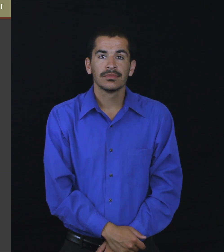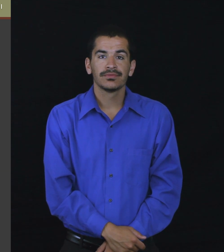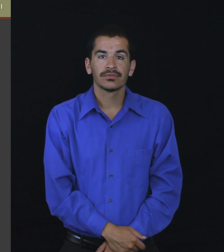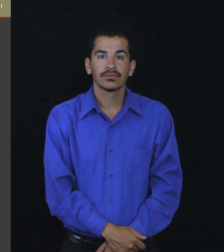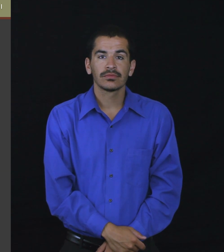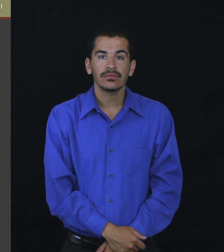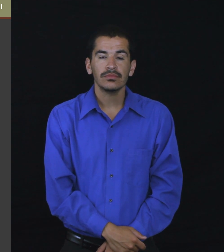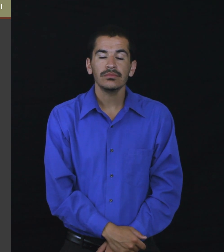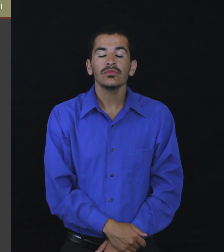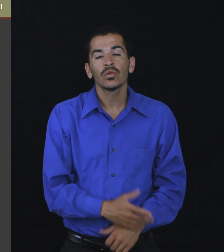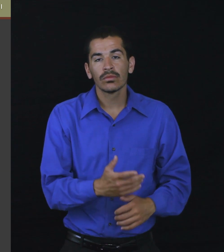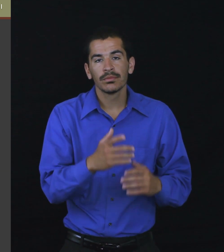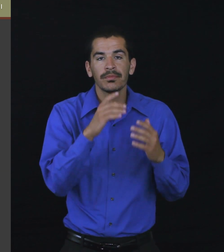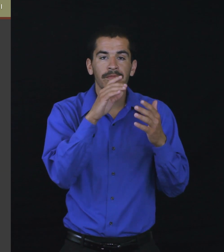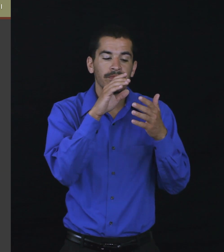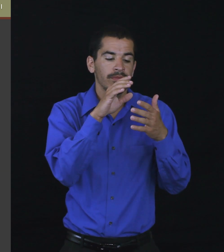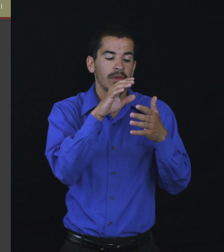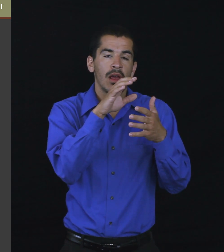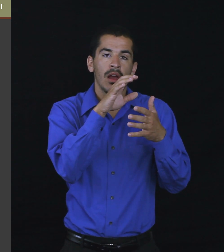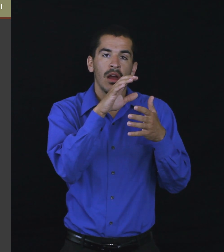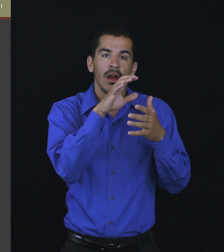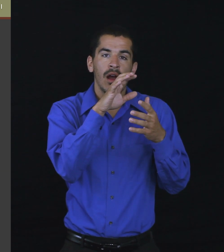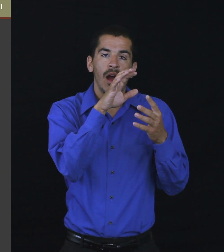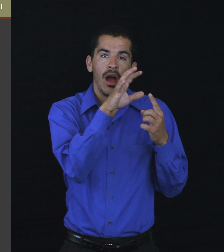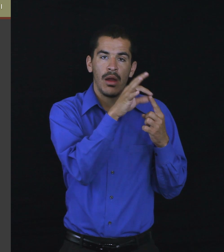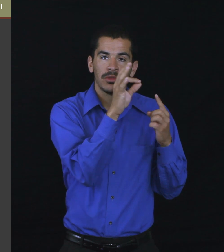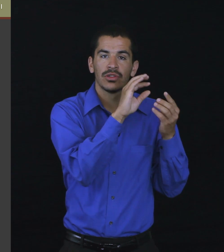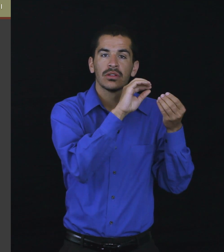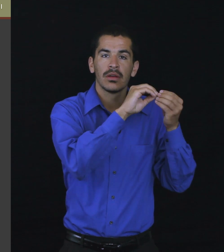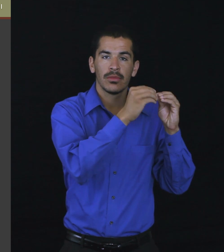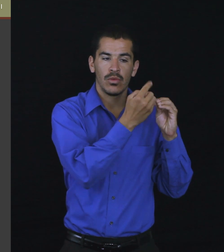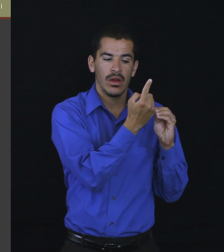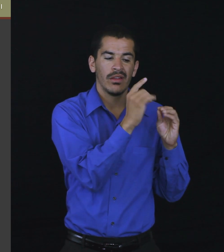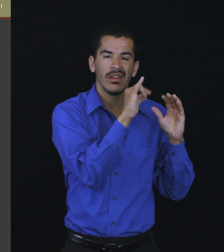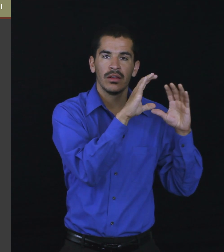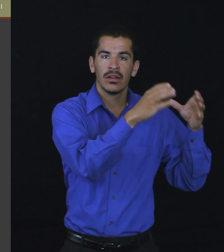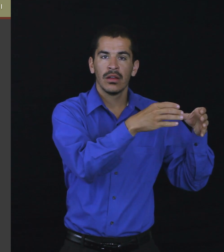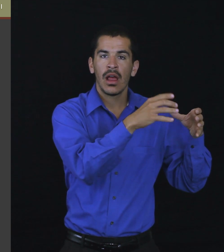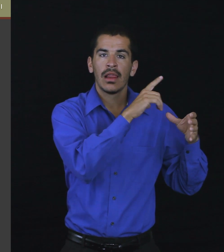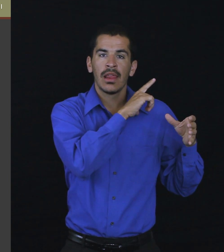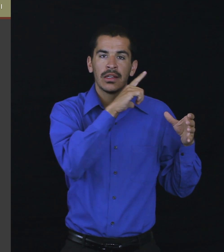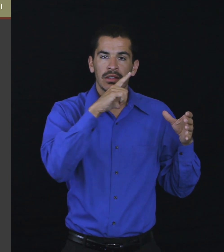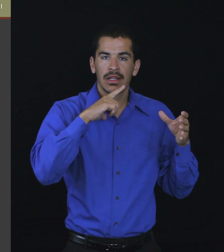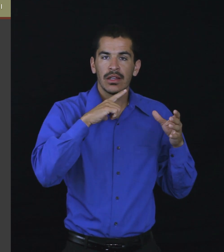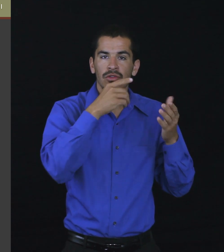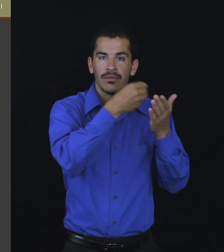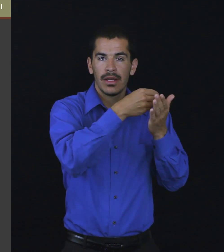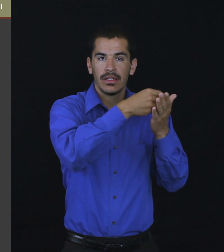For option 1, getting money from the state legislature.